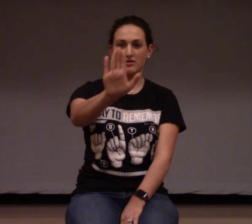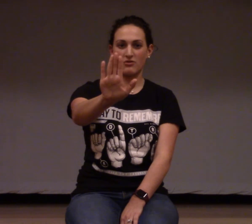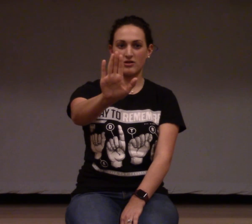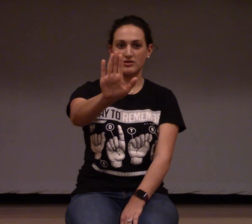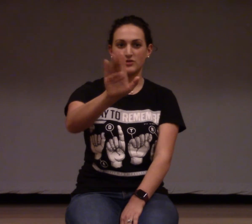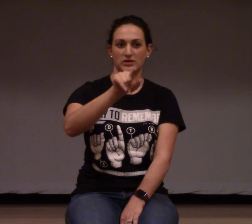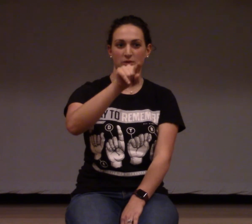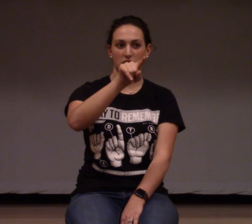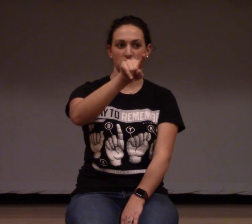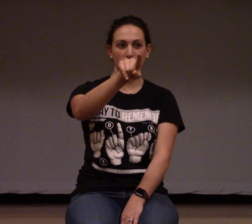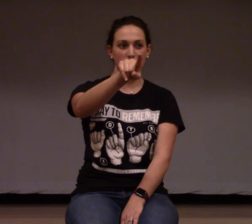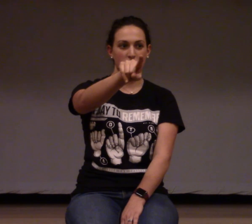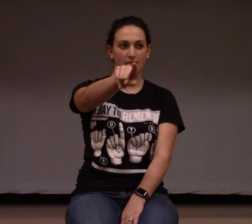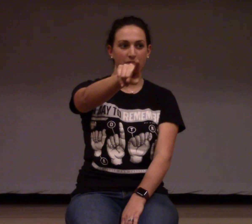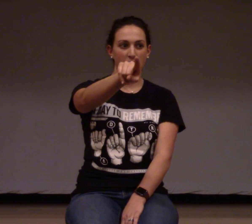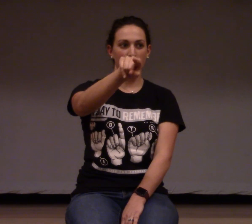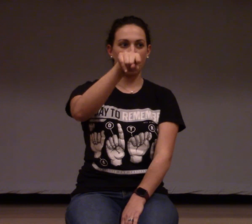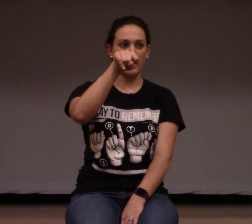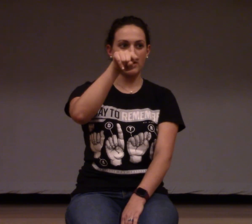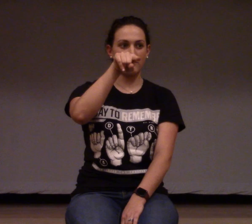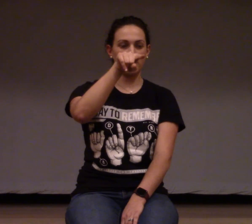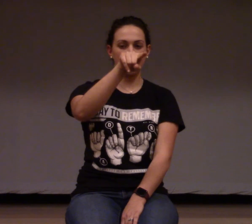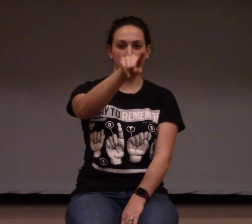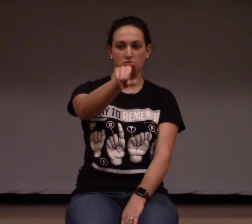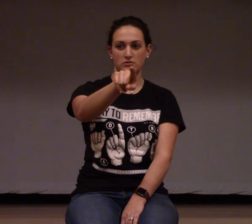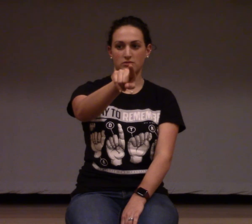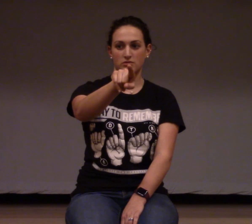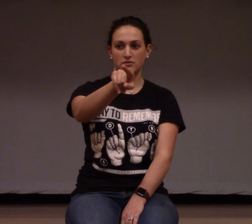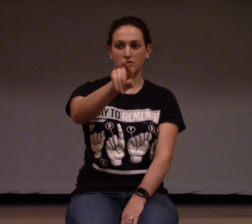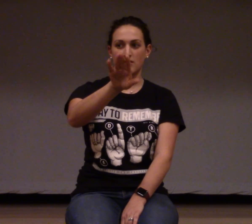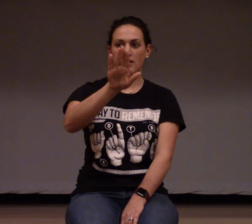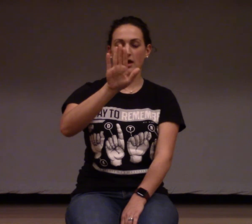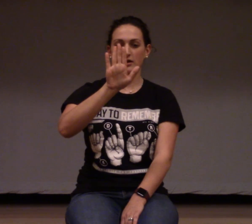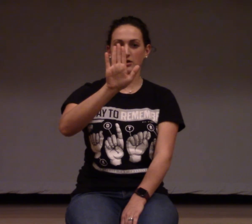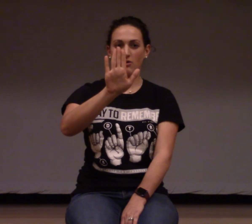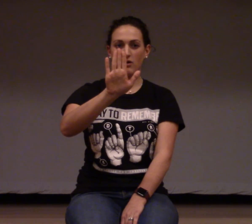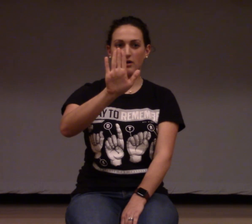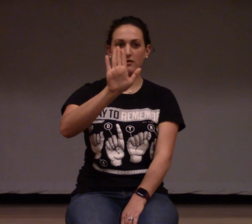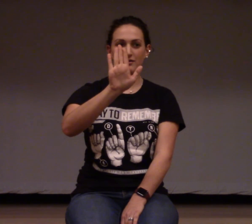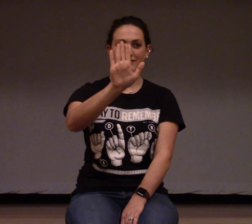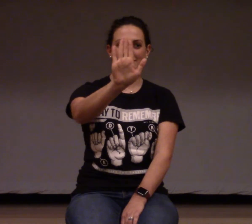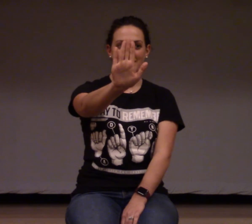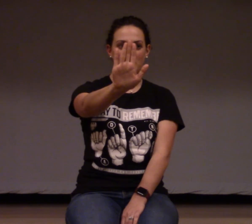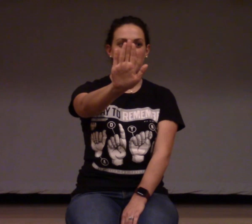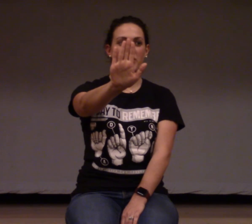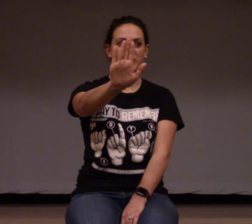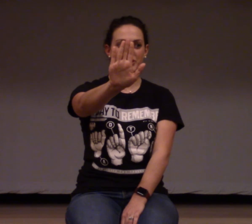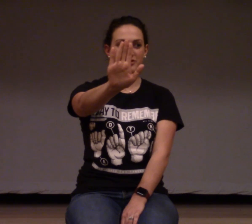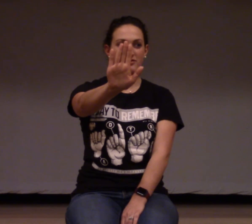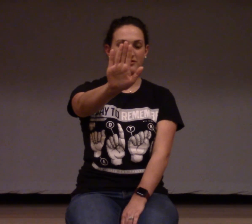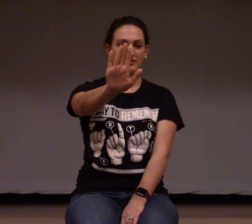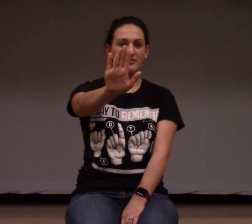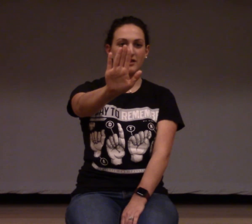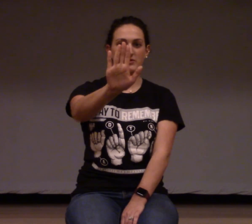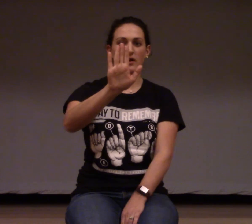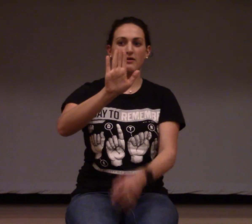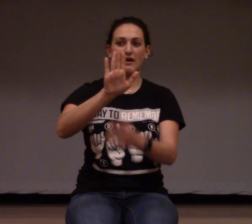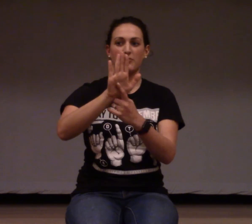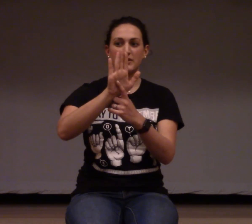Your. So it's gonna be you, point for you, and your is gonna be push. Yep, so it helps